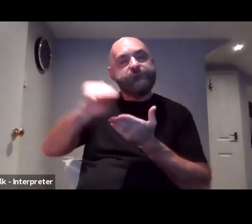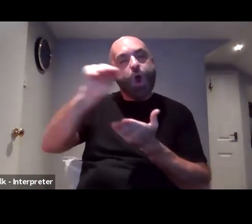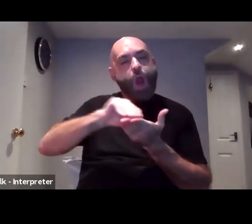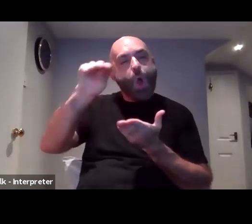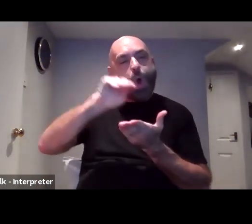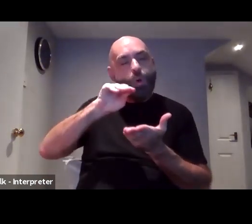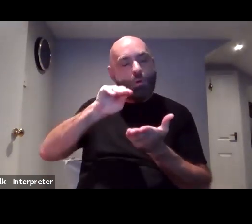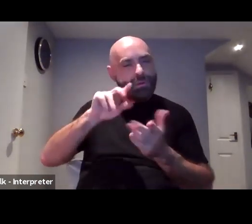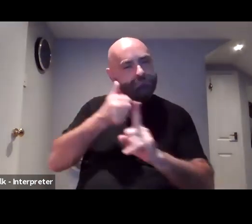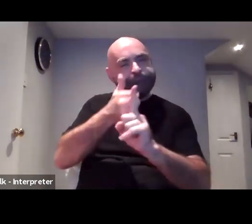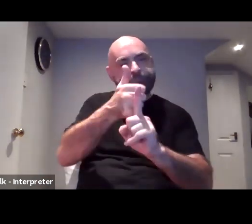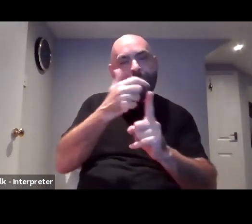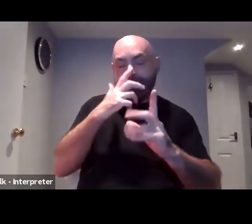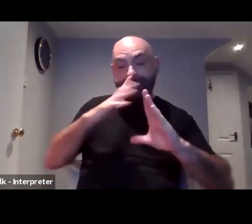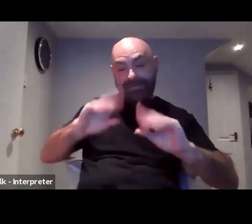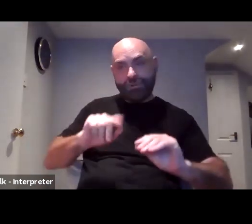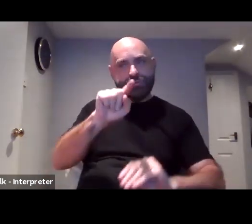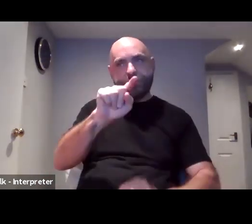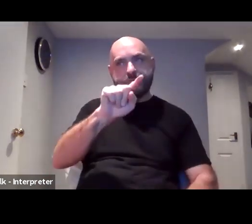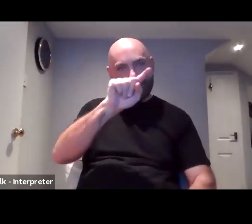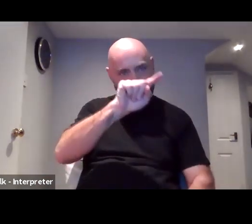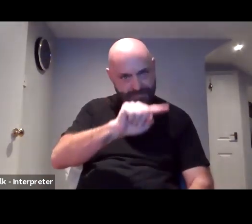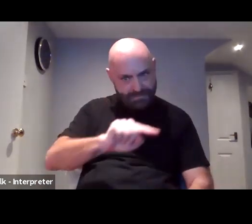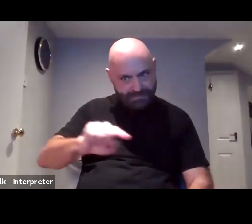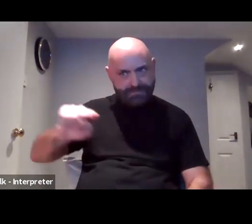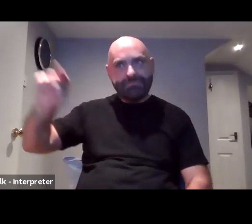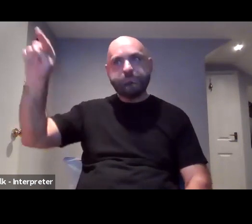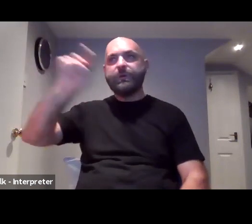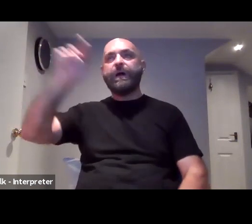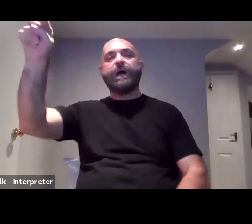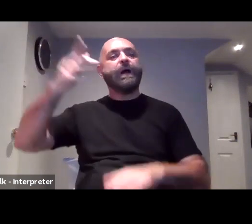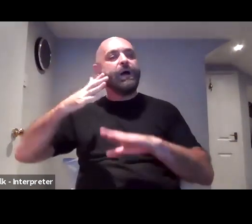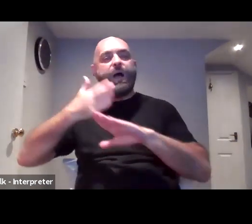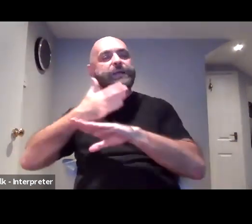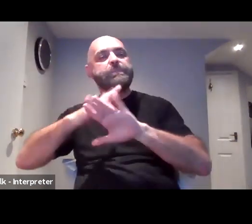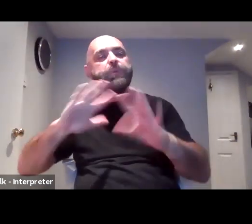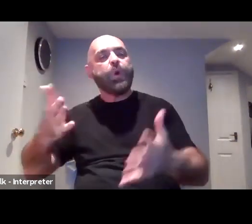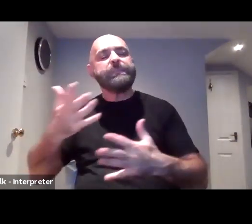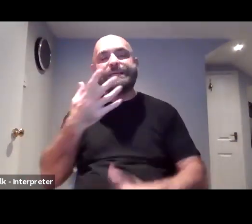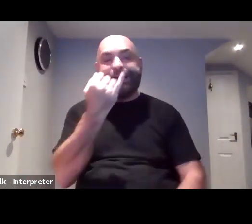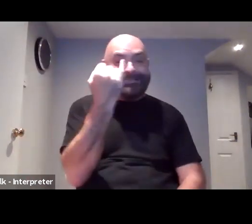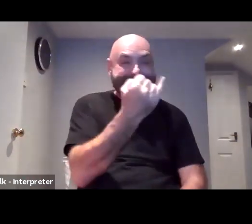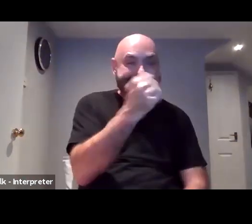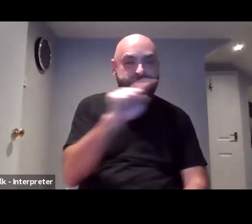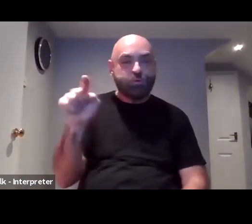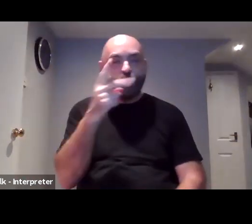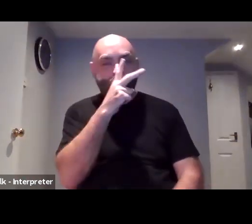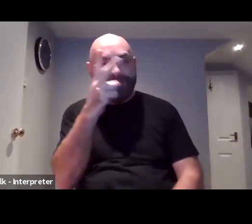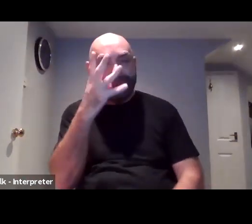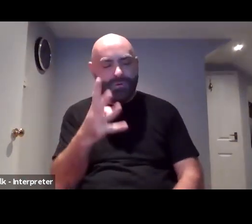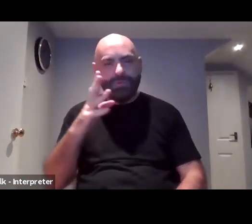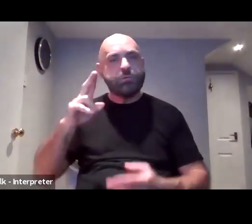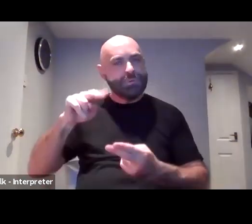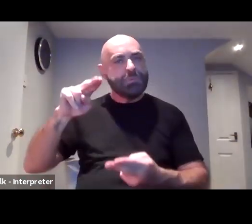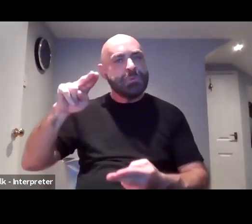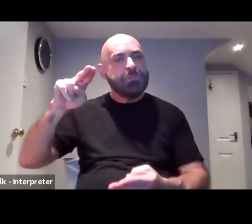finishes. And this is the rise of unemployment in 16 to 24-year-olds. It's rising